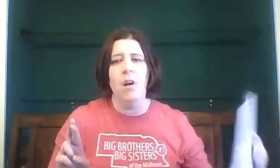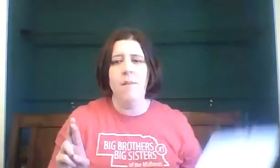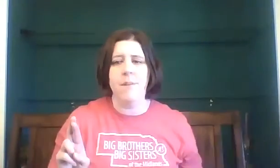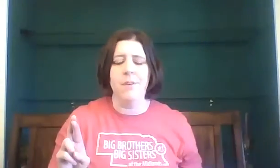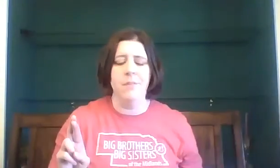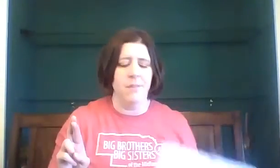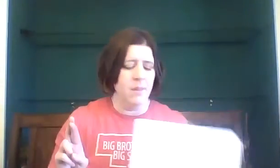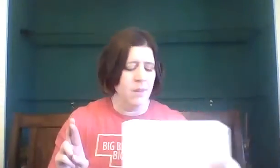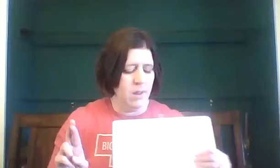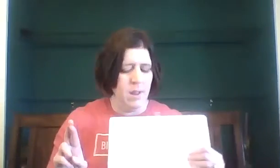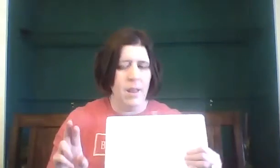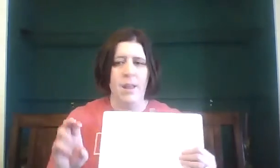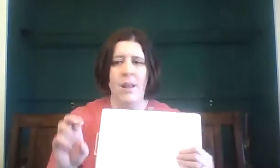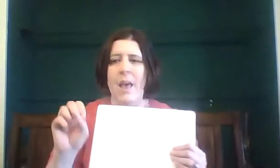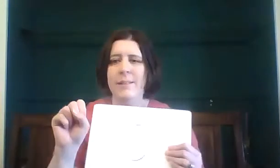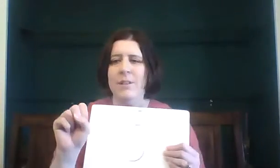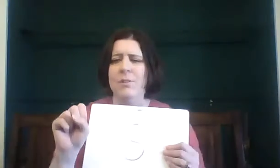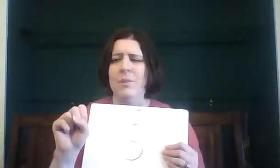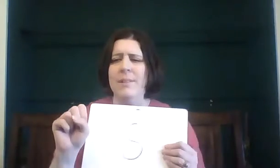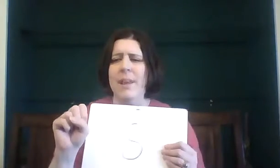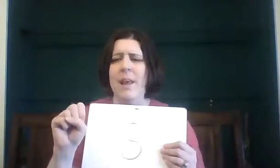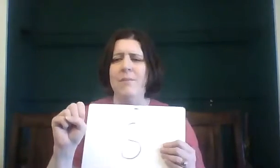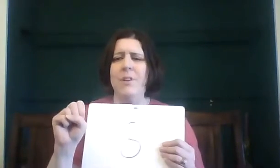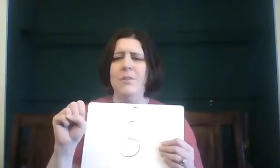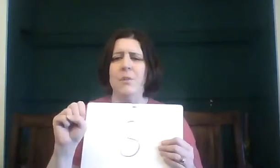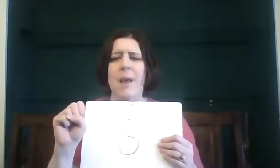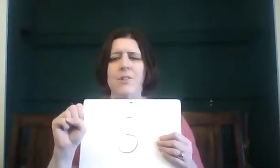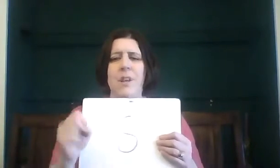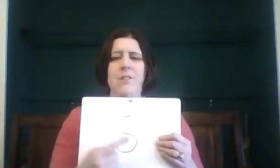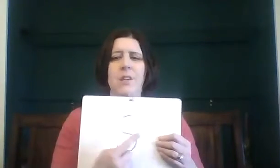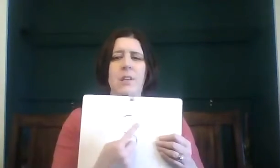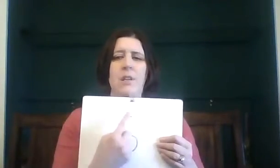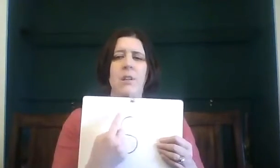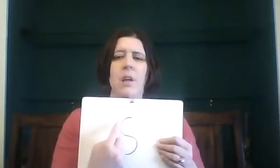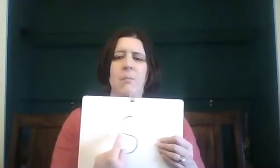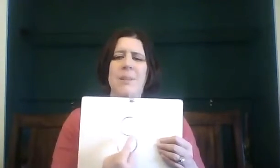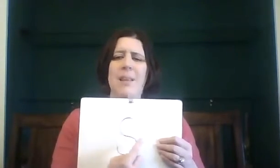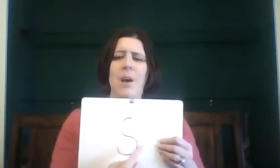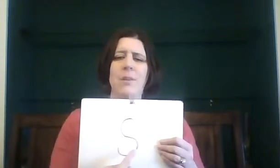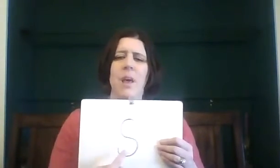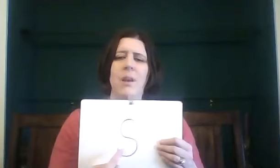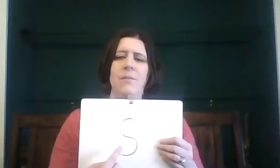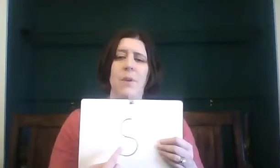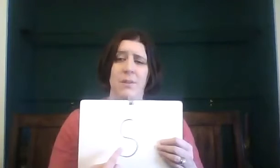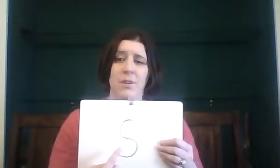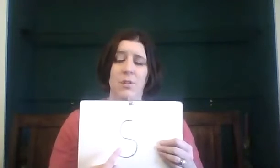for you. S, you once again have to use your imagination a little, but see how it's kind of a circle